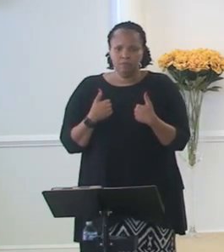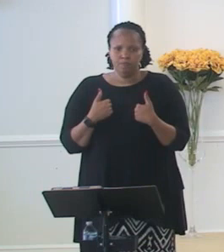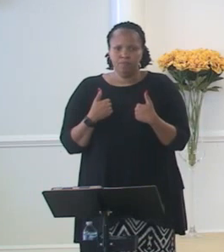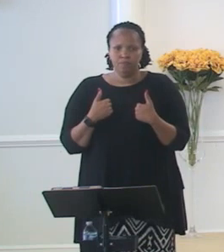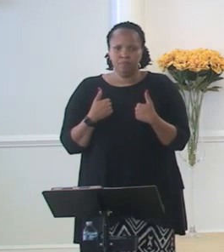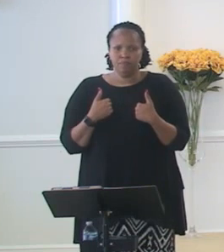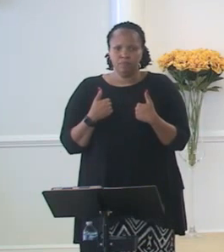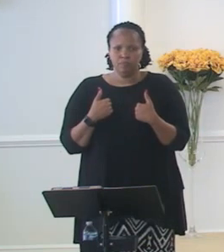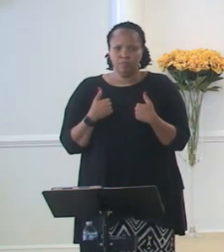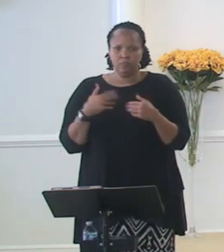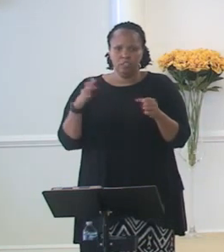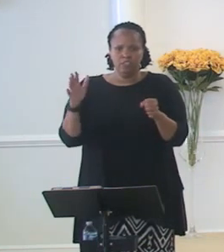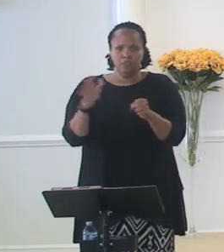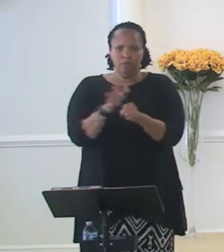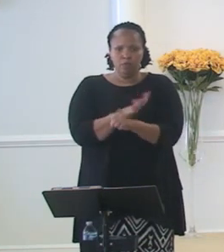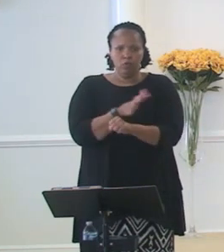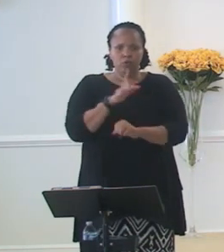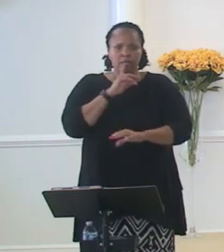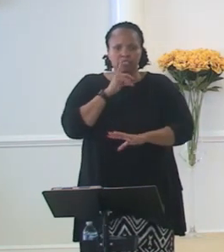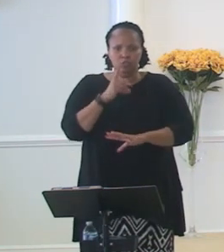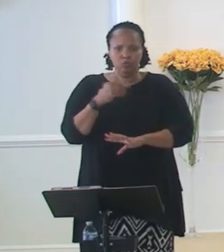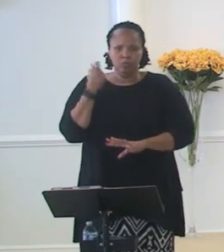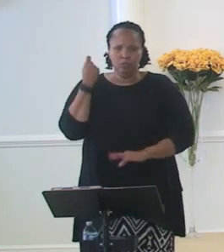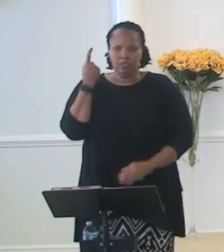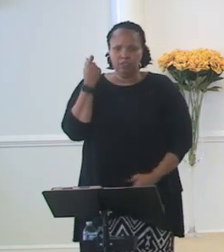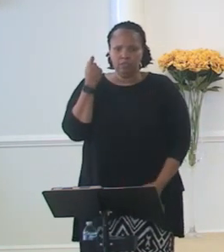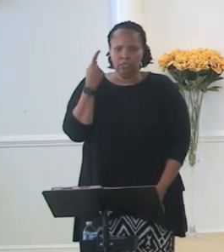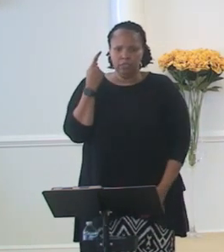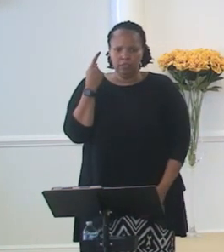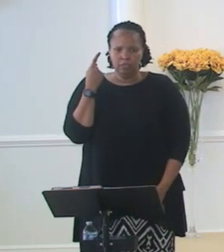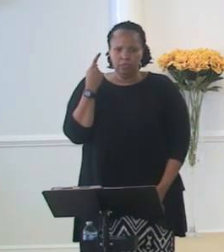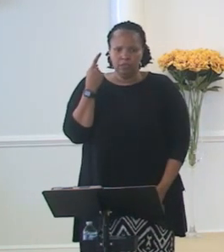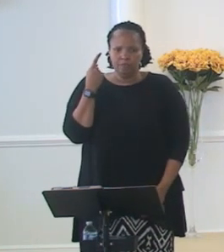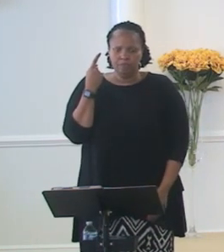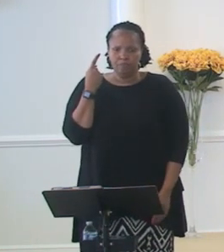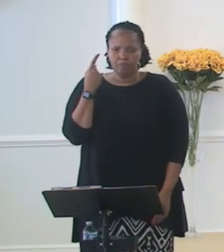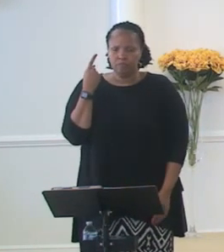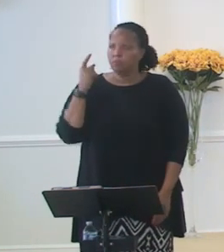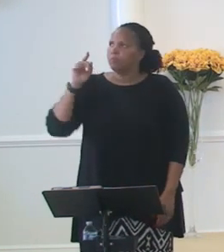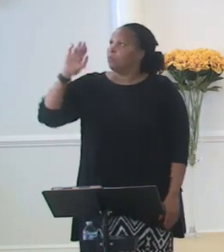the full and true understanding of God's